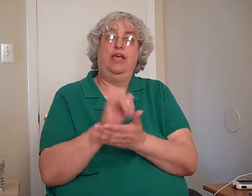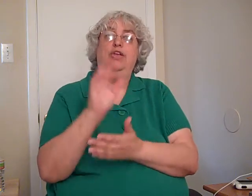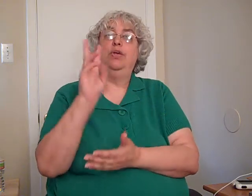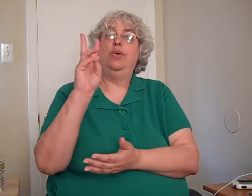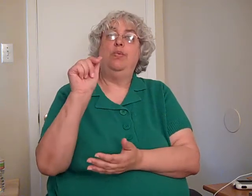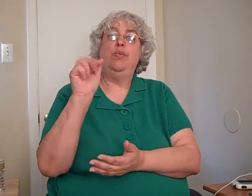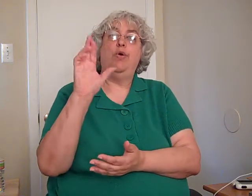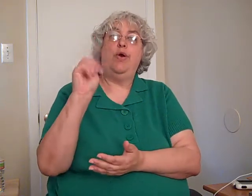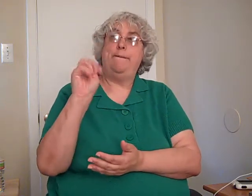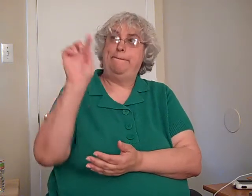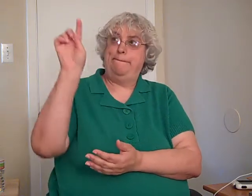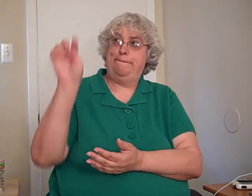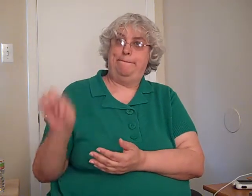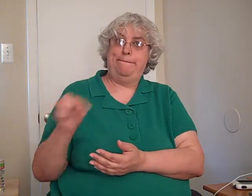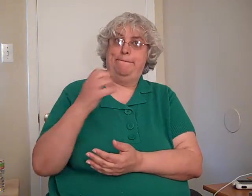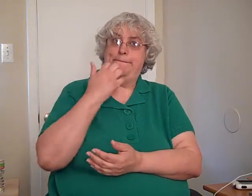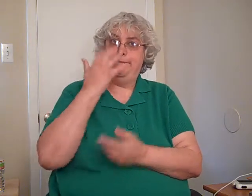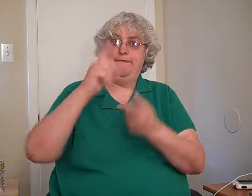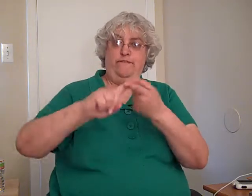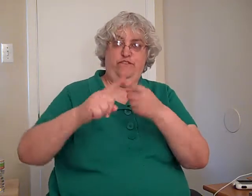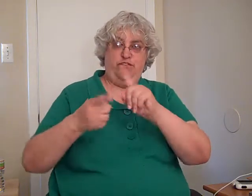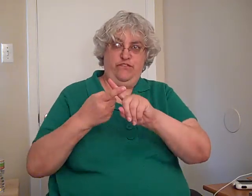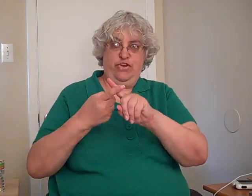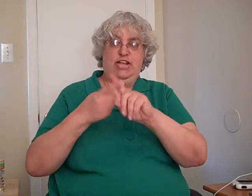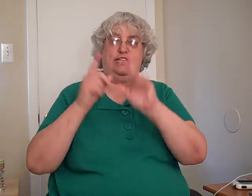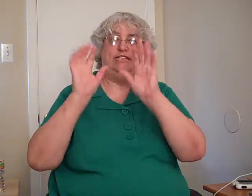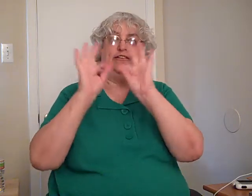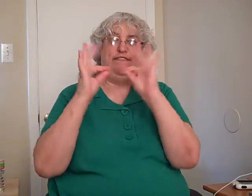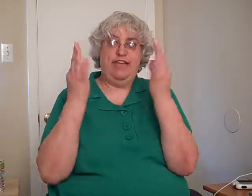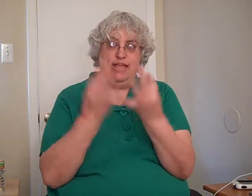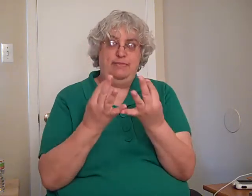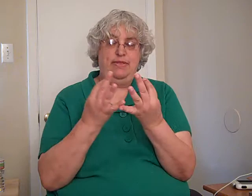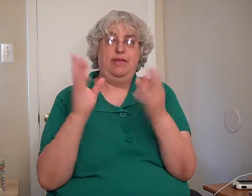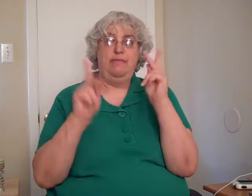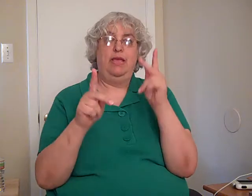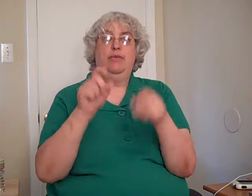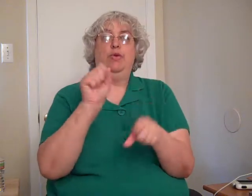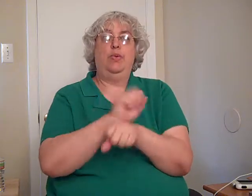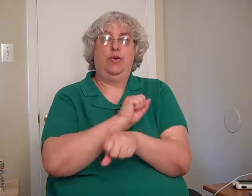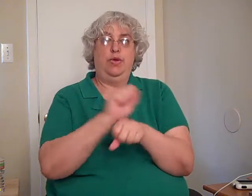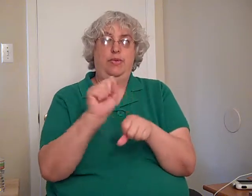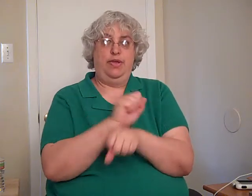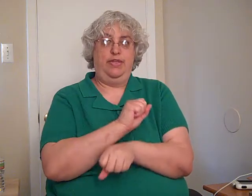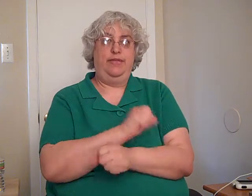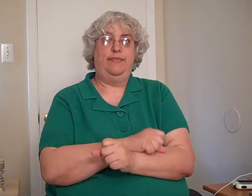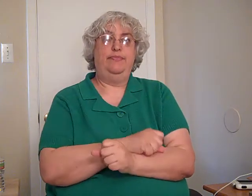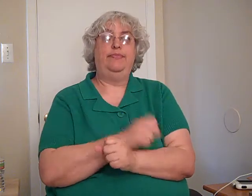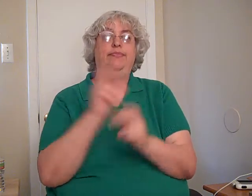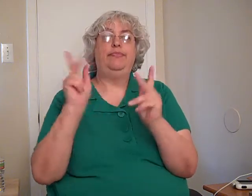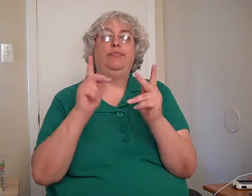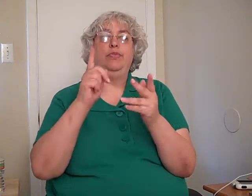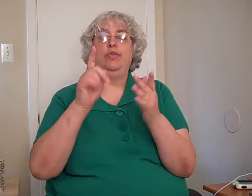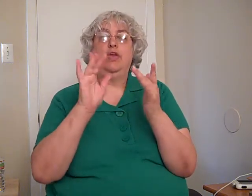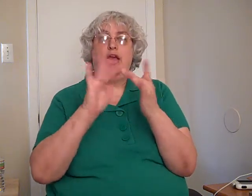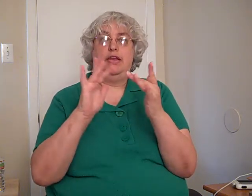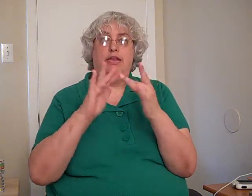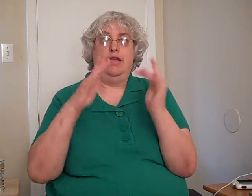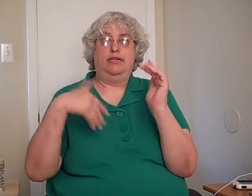are all of your friends, your family, people that you work with, people that you're in constant contact with at your church,